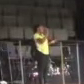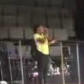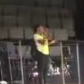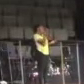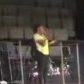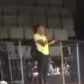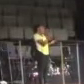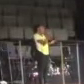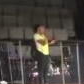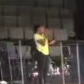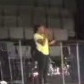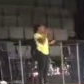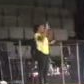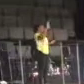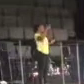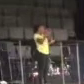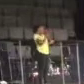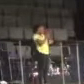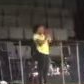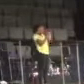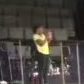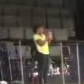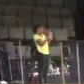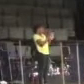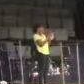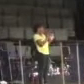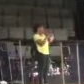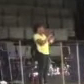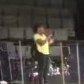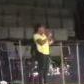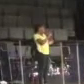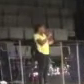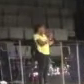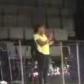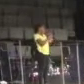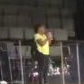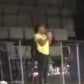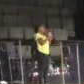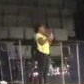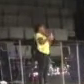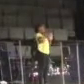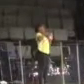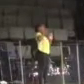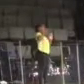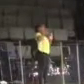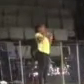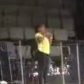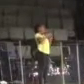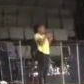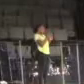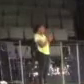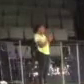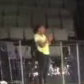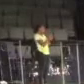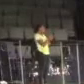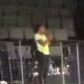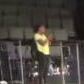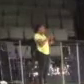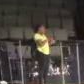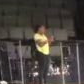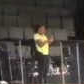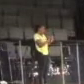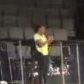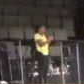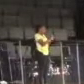in his image. You should be nothing less than a reflection of God when you're with him. If you're full of gossip, if your mood